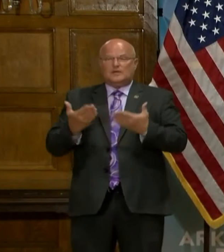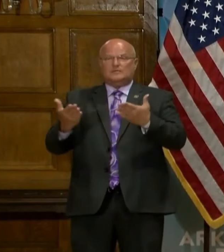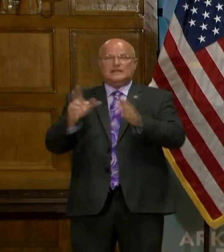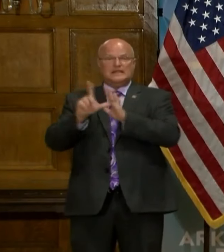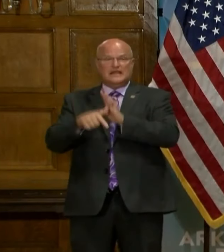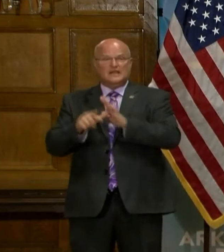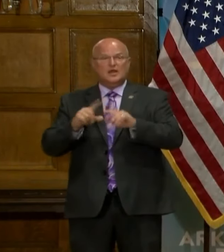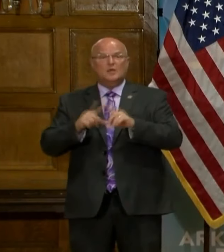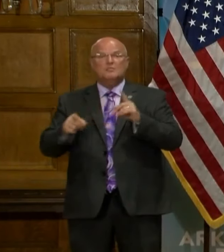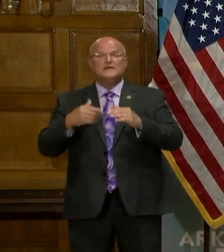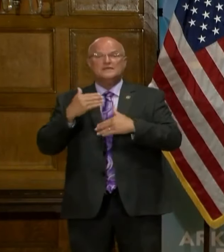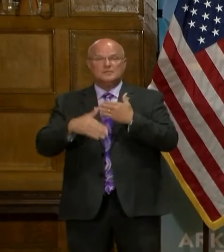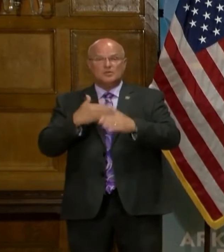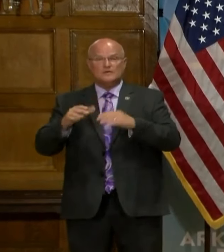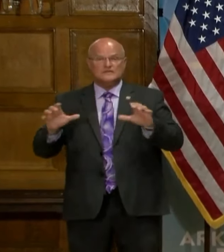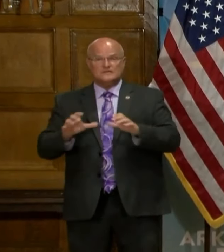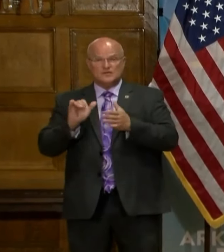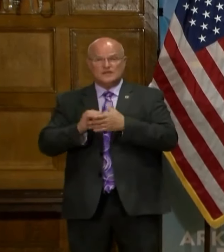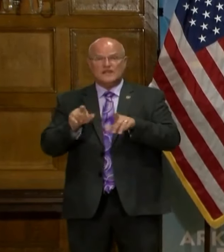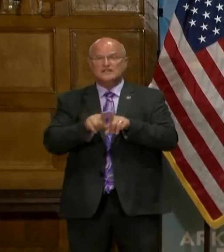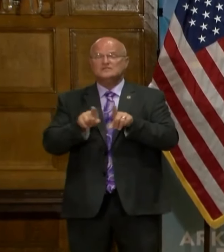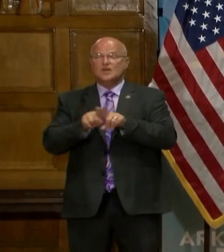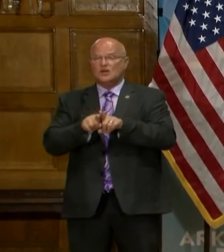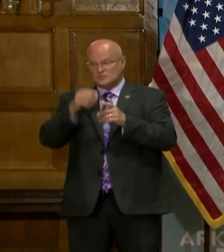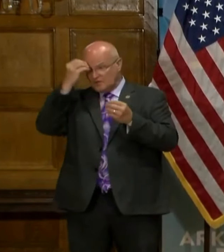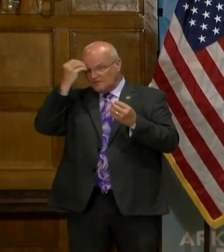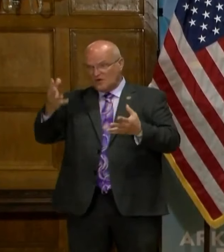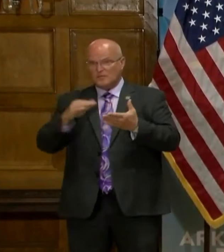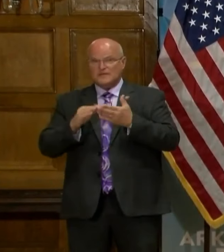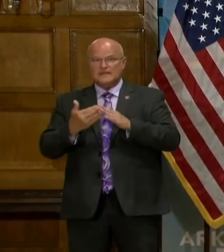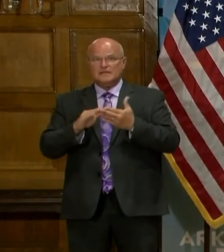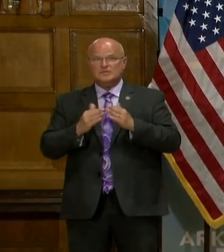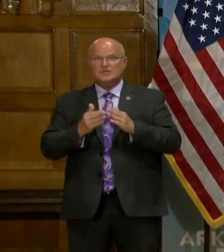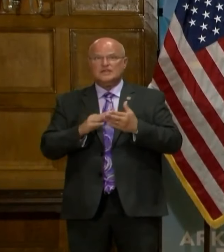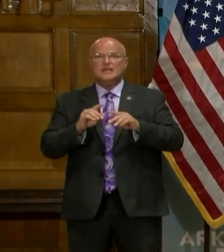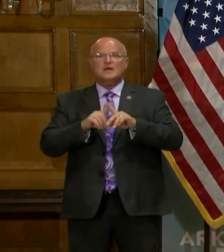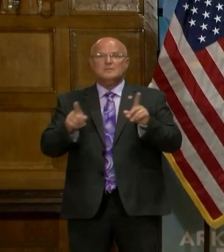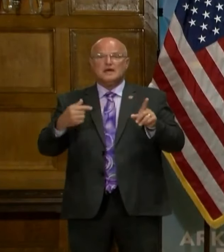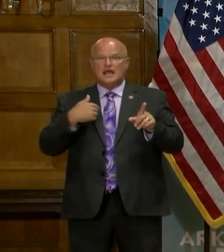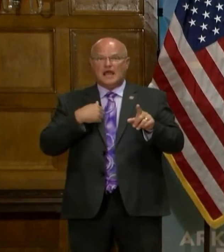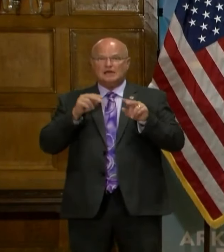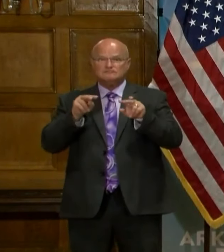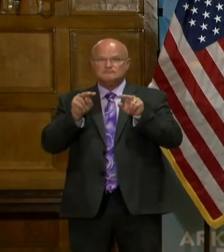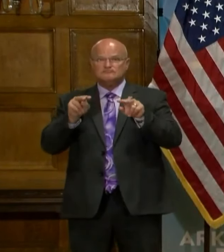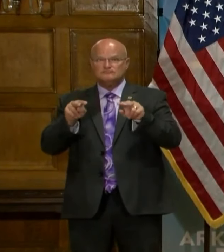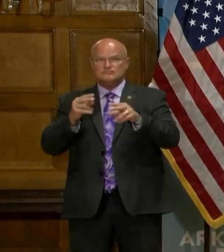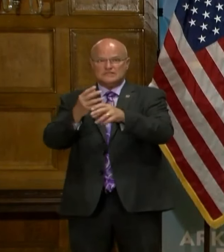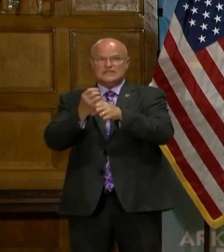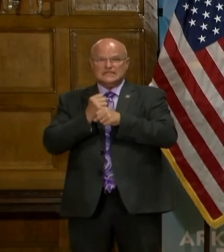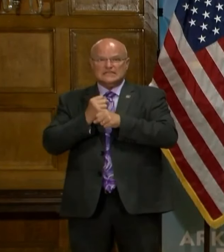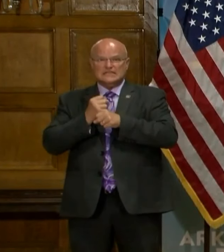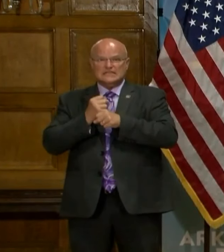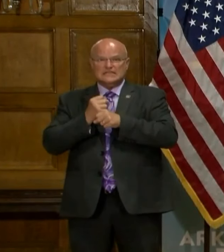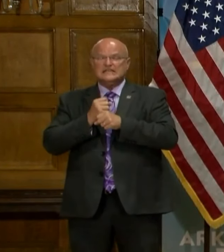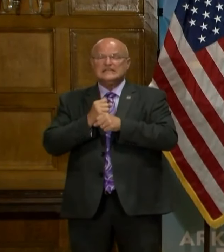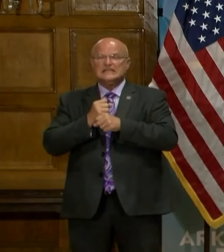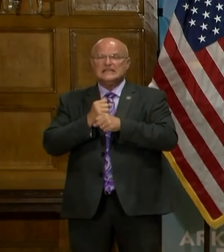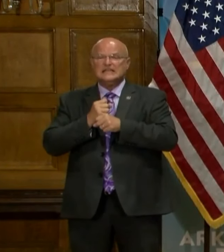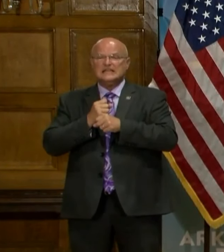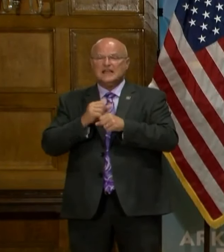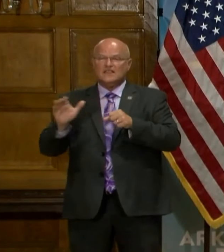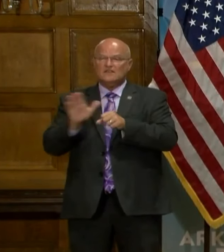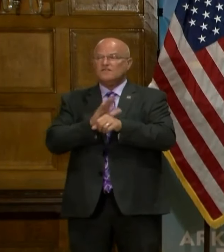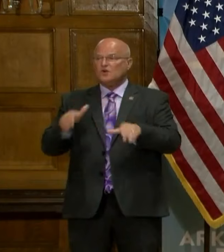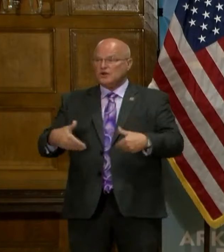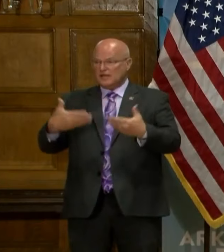recommendations later. The process of doing that is also informing the community. But I am looking forward to getting their